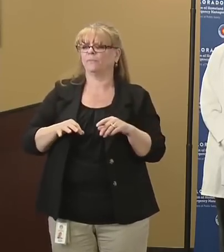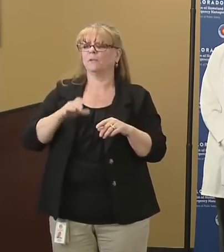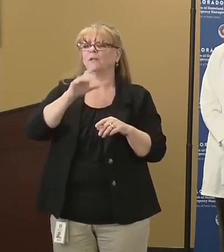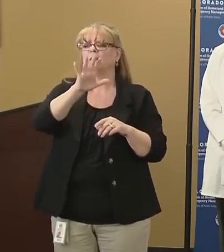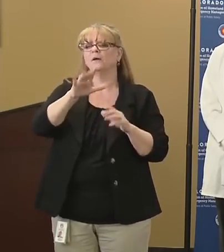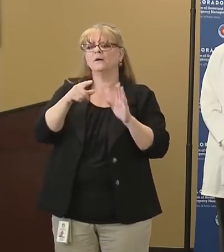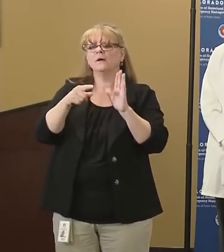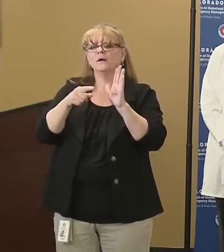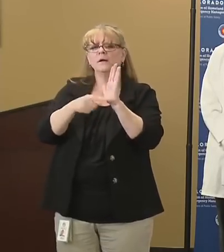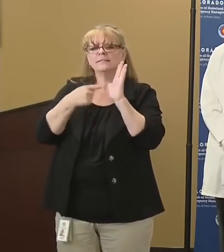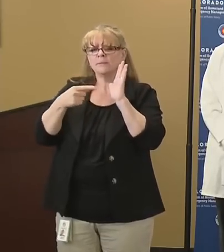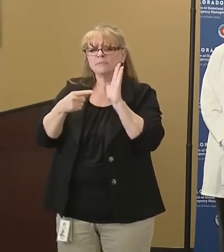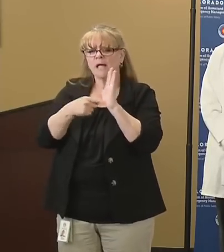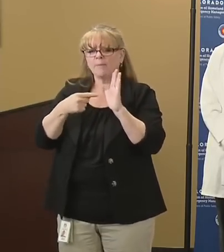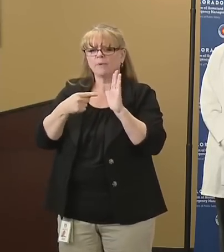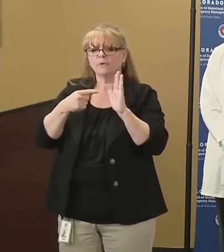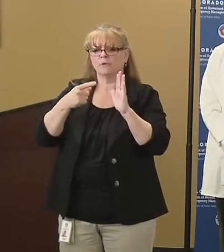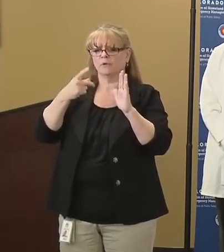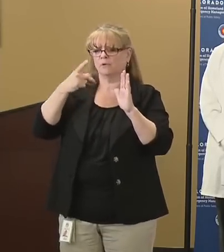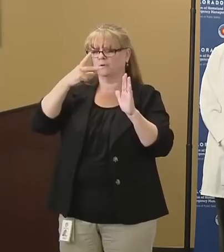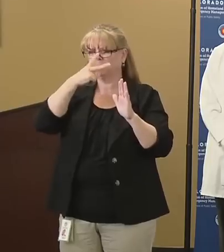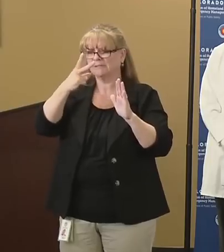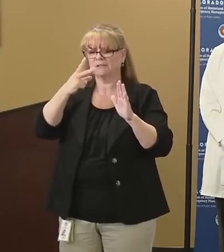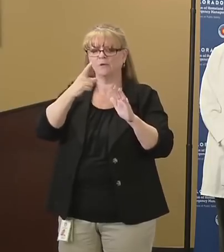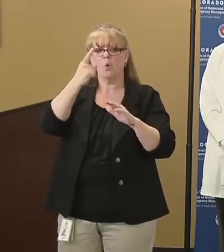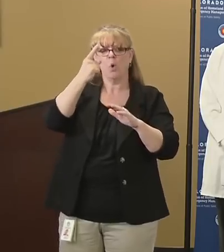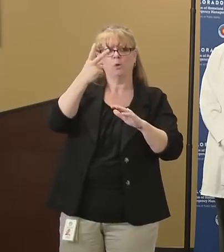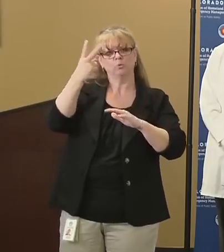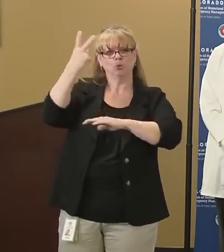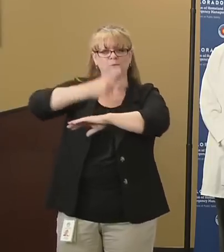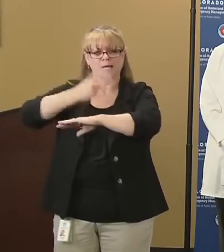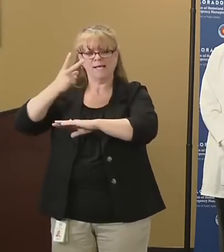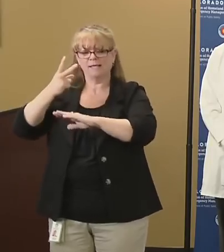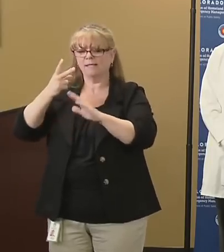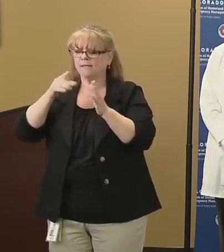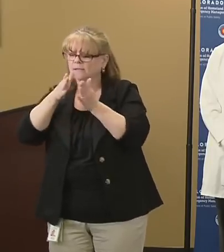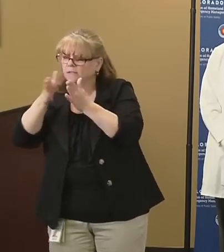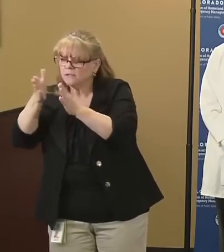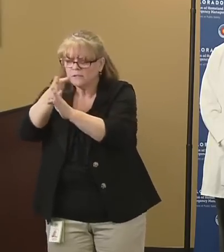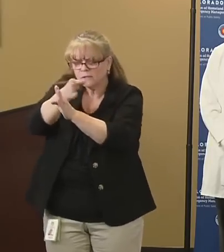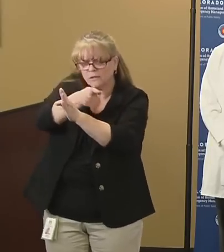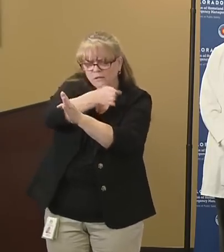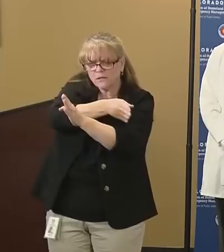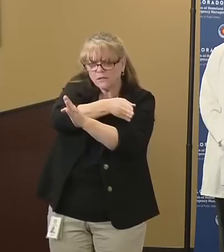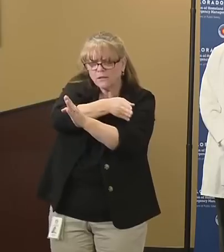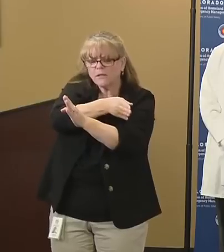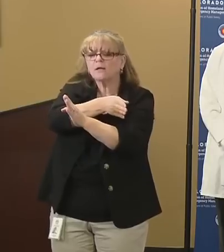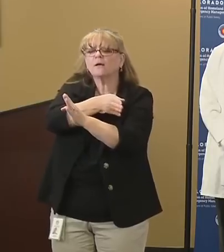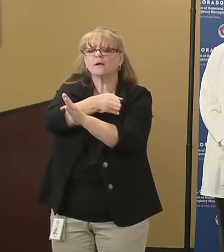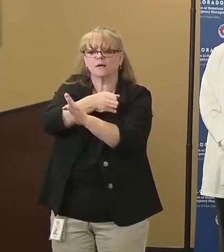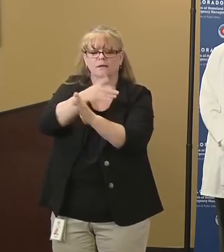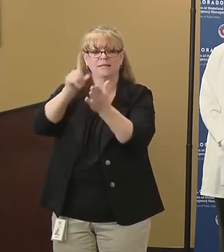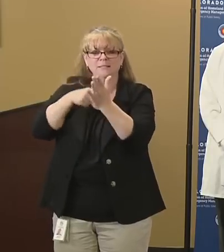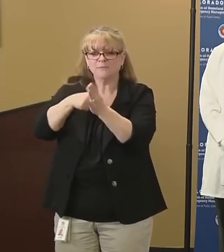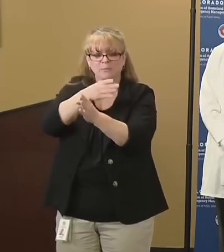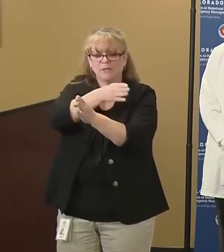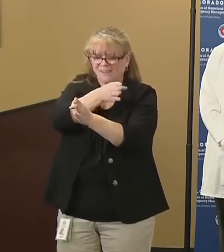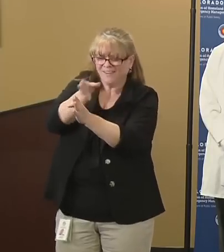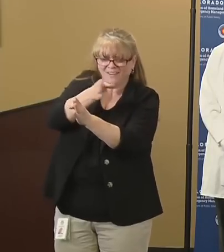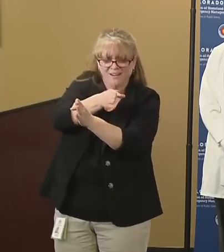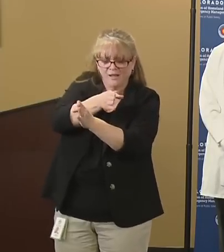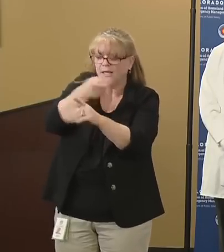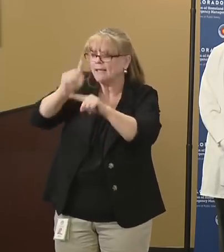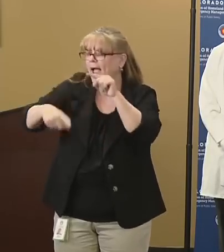date, and you might not see the full impact till 3, 4, 5, 6 days after the observed impact date. But we do feel that you'll see a